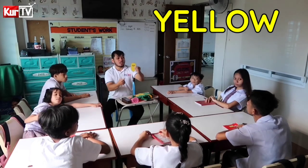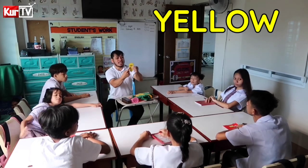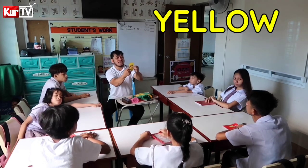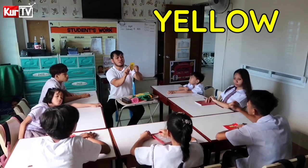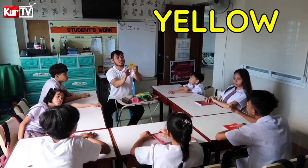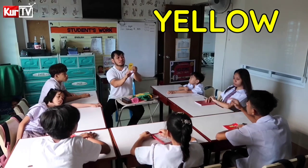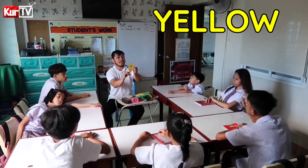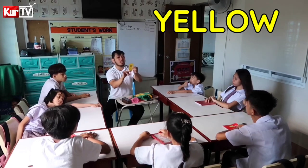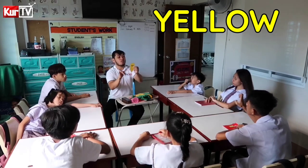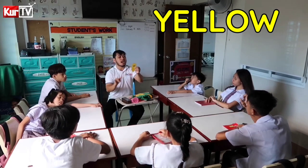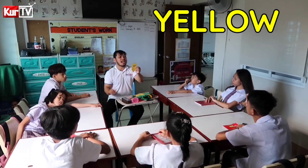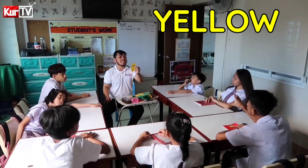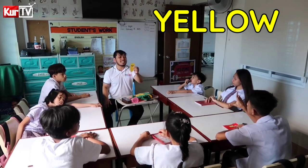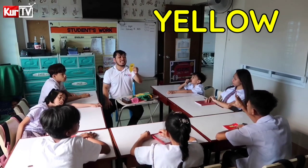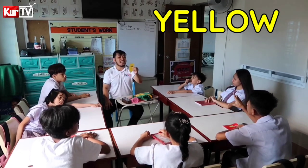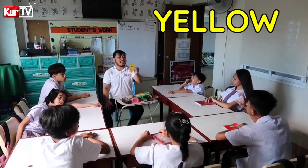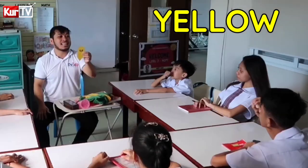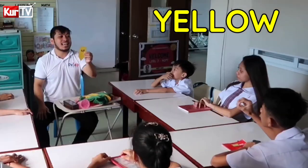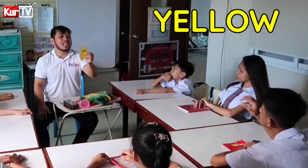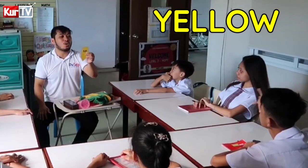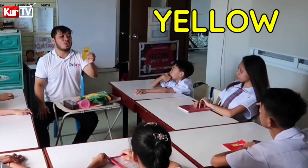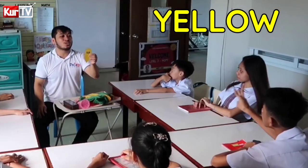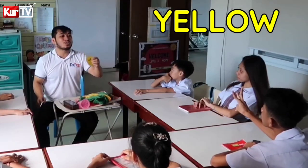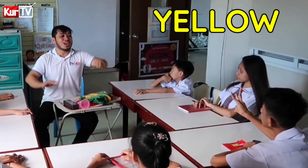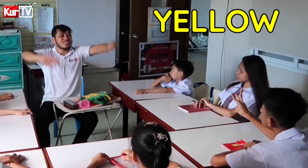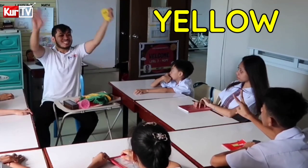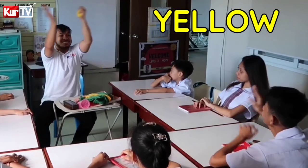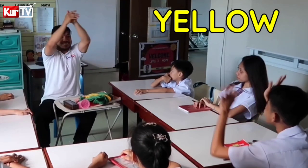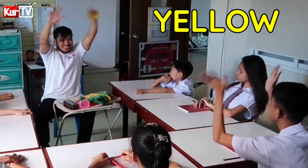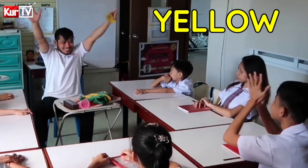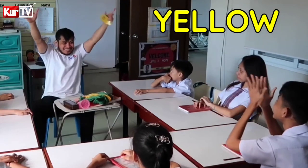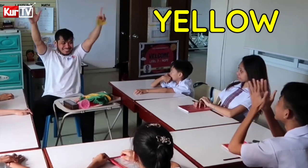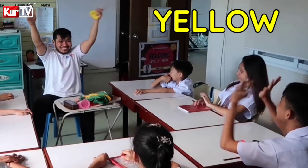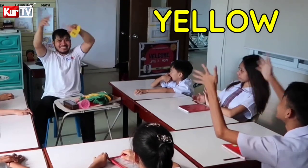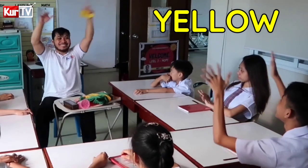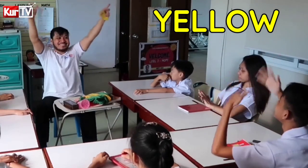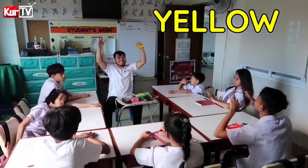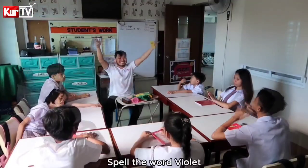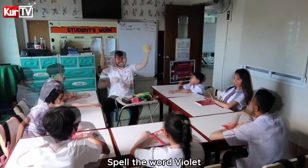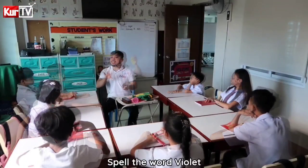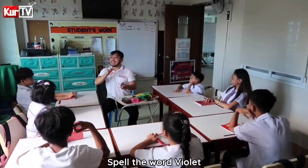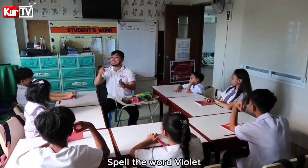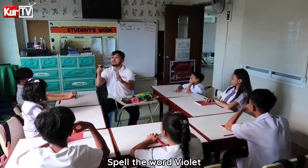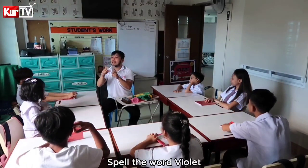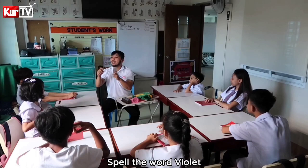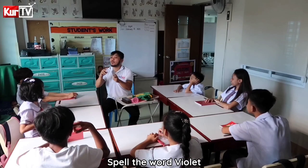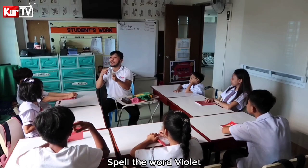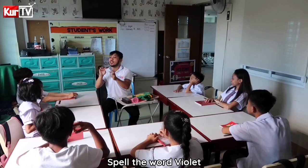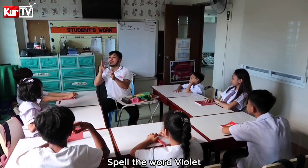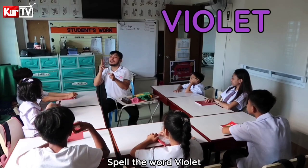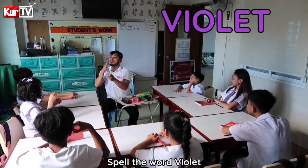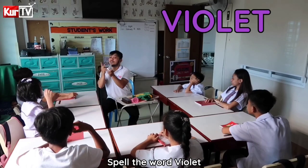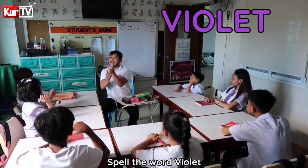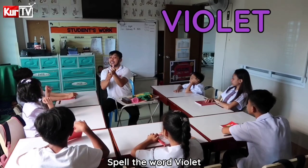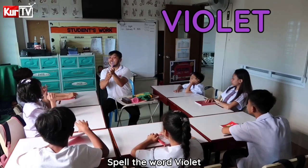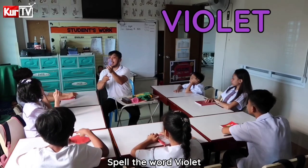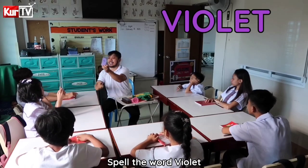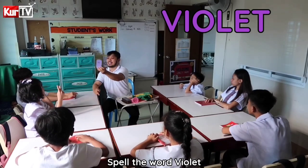Yellow. Spell. Y-E-L-L-O-W. Sabrina. Spell the word. Violet.